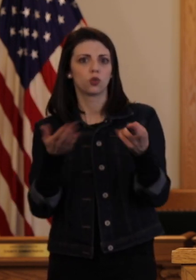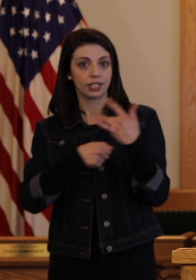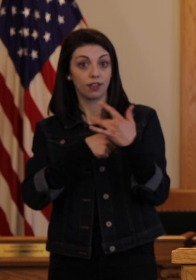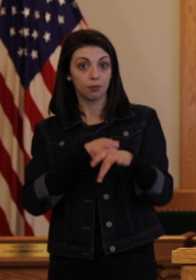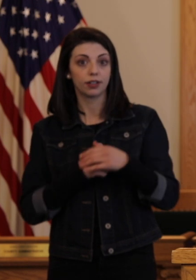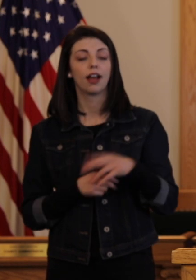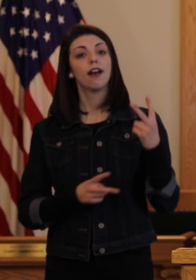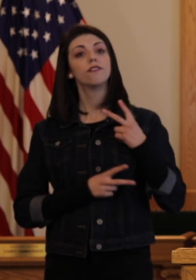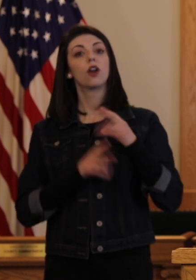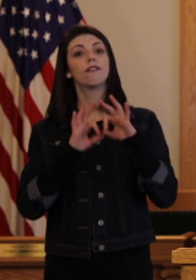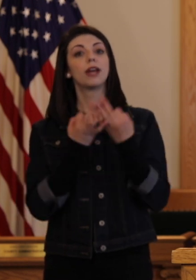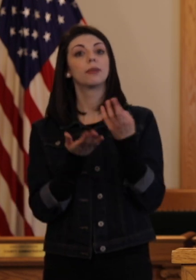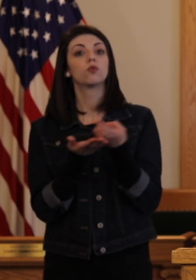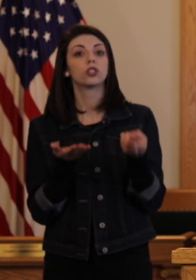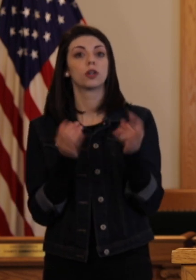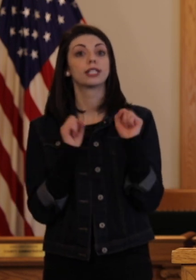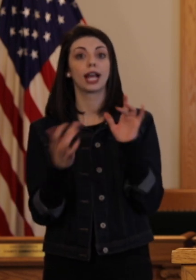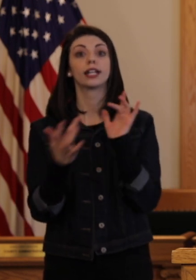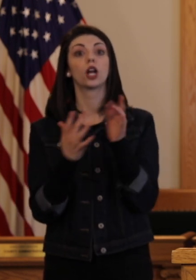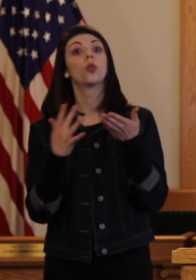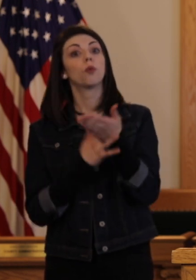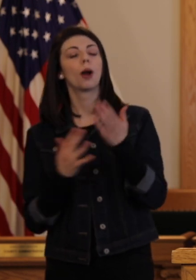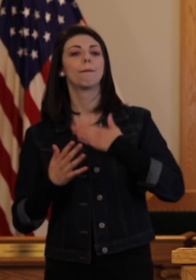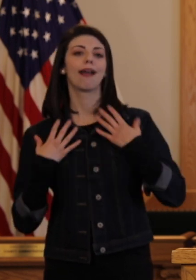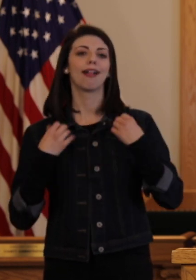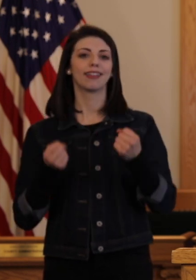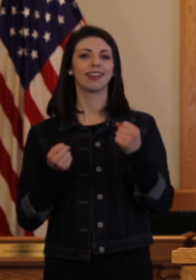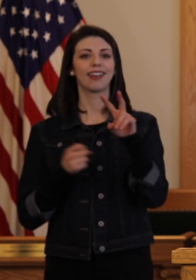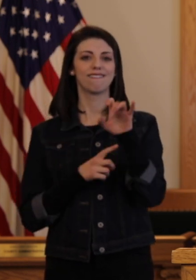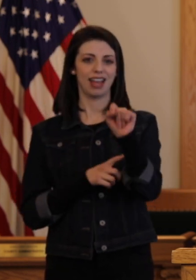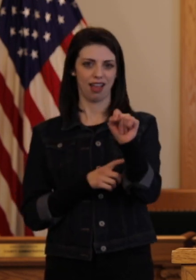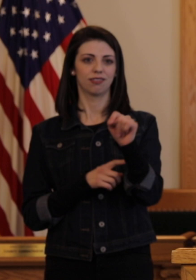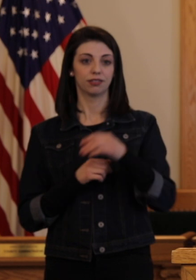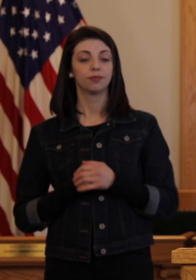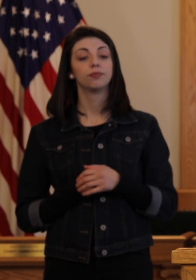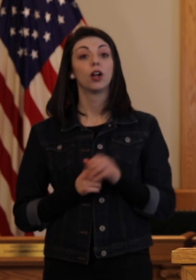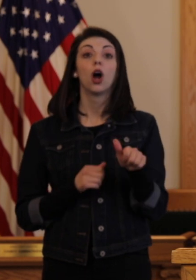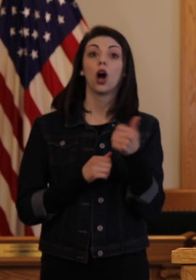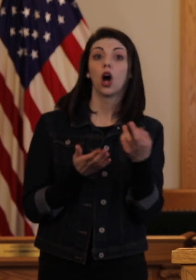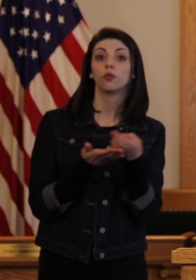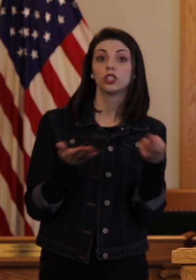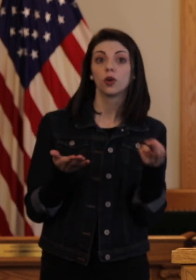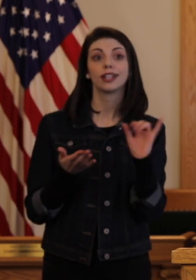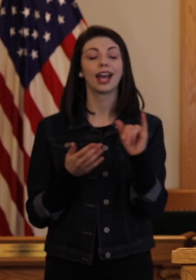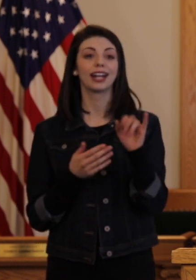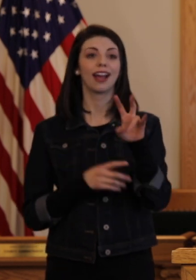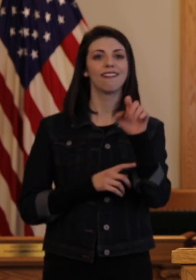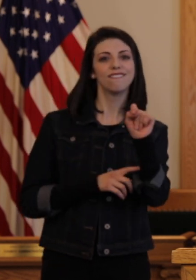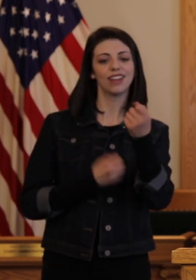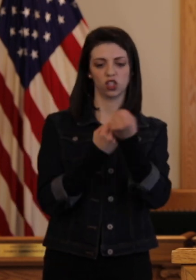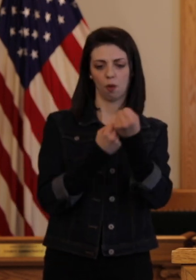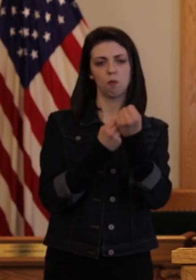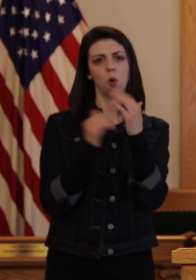family resources can be contacted using My Healthy Vet. Additional resources such as veteran peer support calls